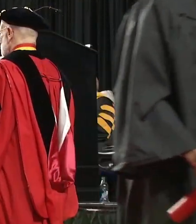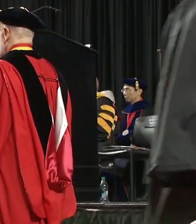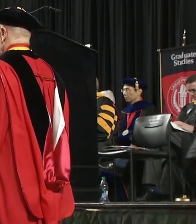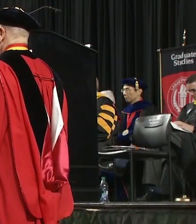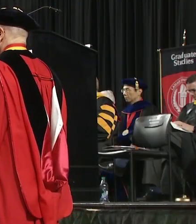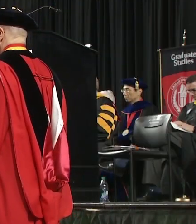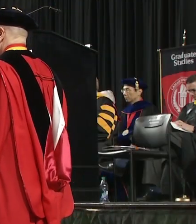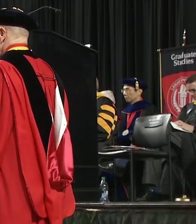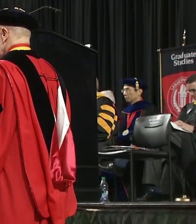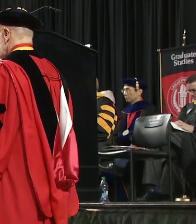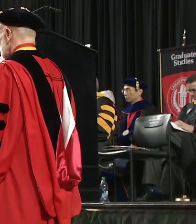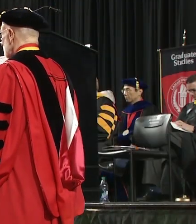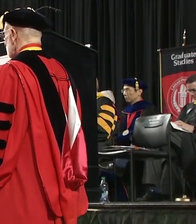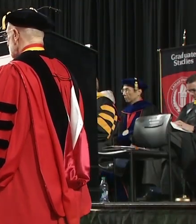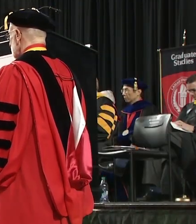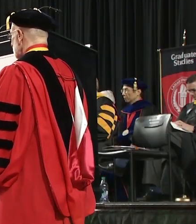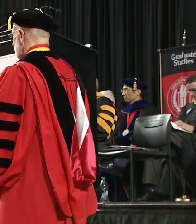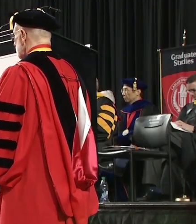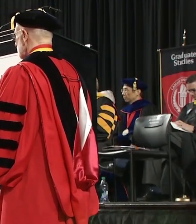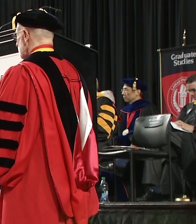Lenora Nicole Malvo.